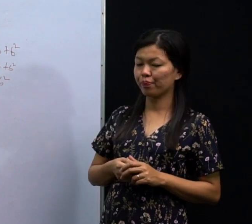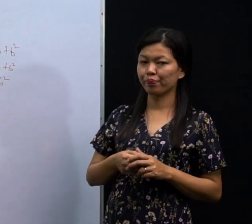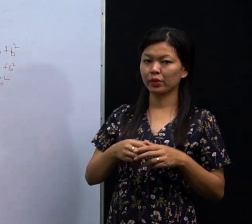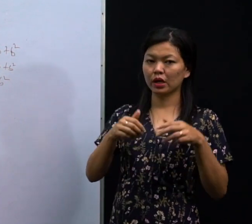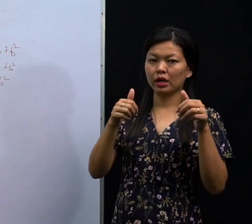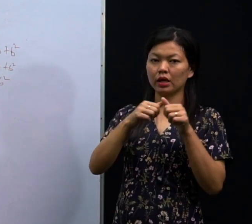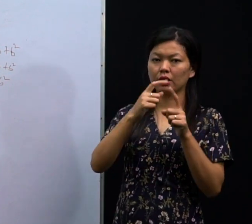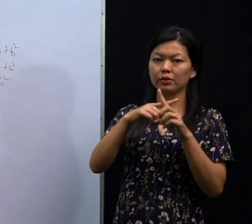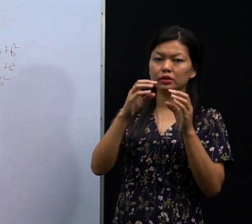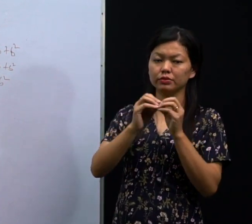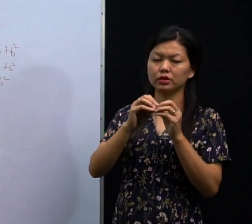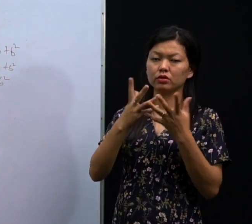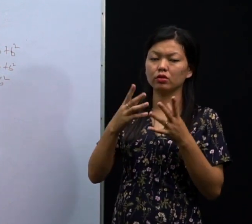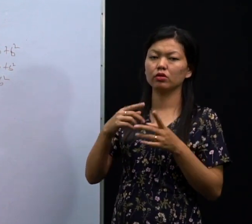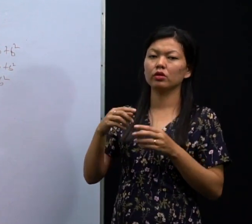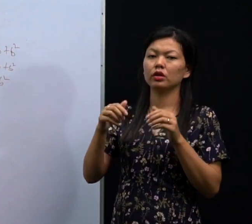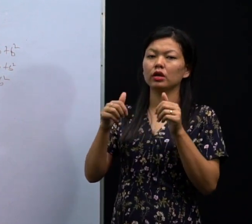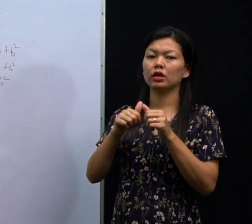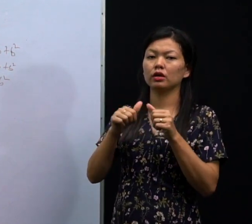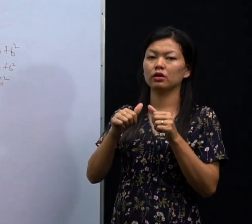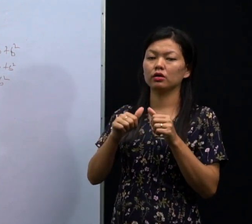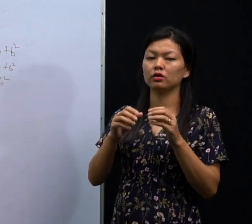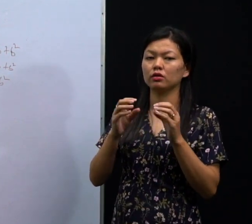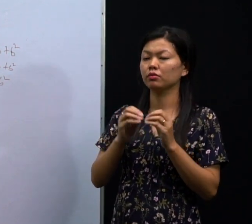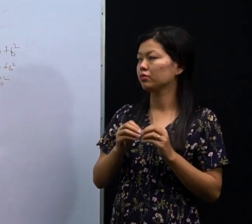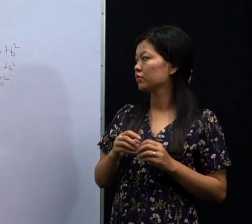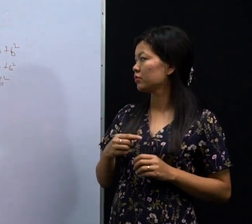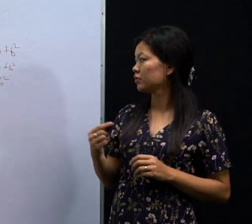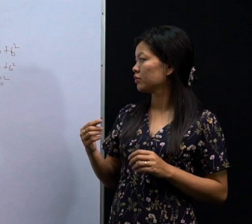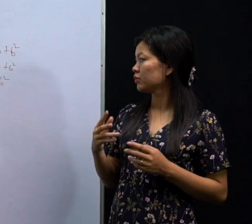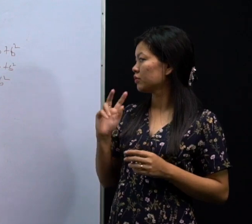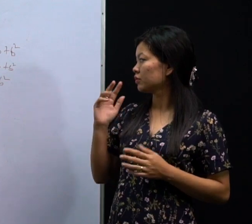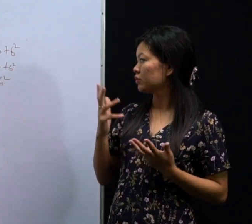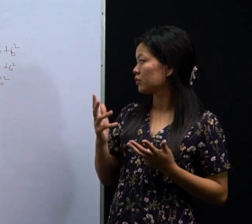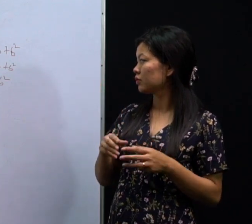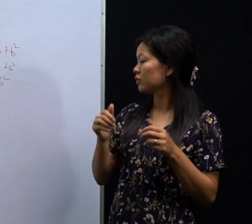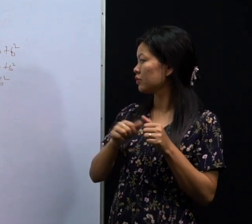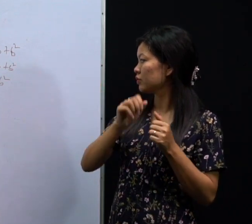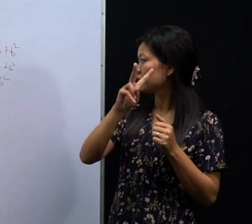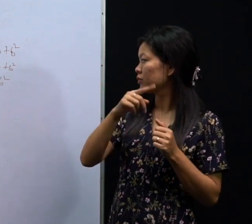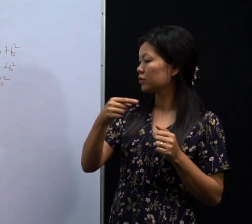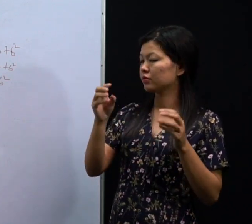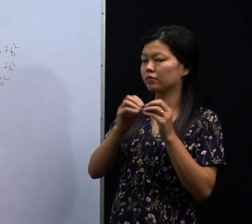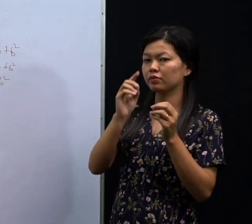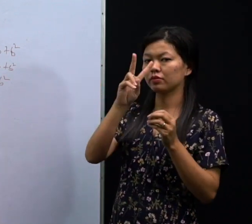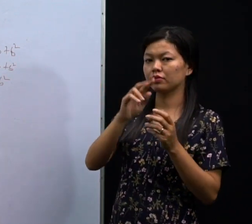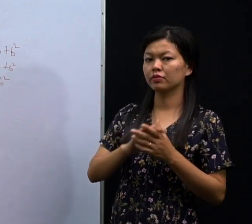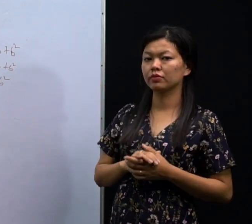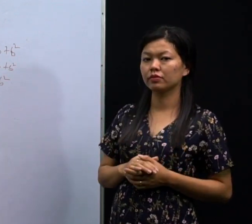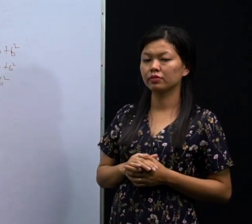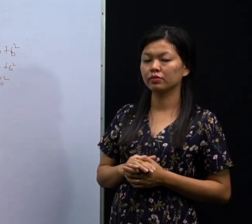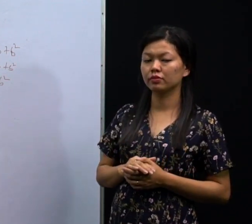a minus b means, what is a plus b, a minus b means? A square minus b square.